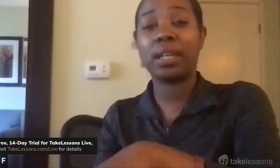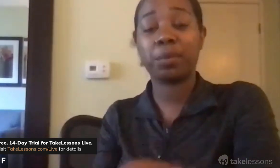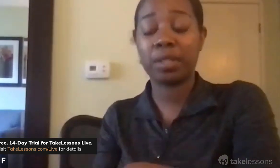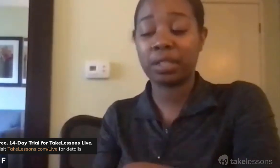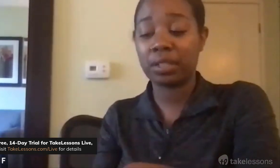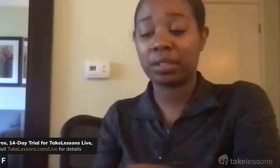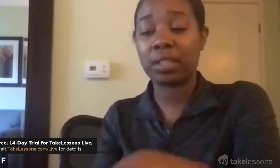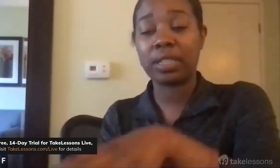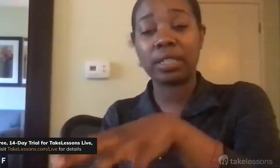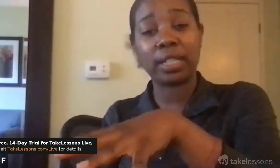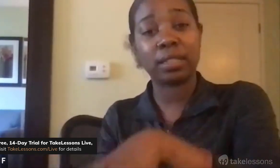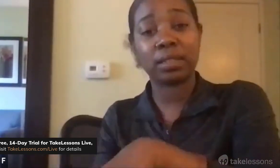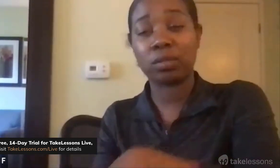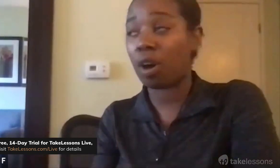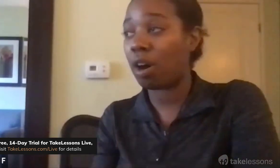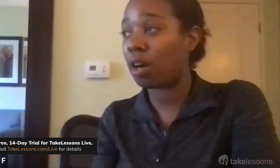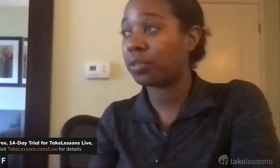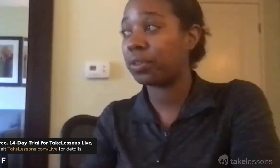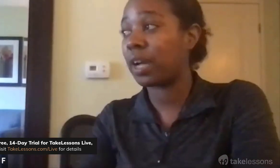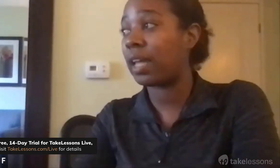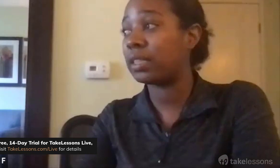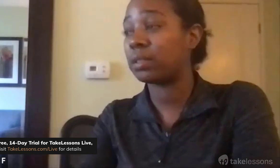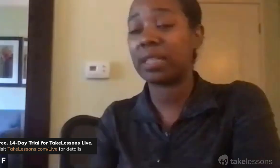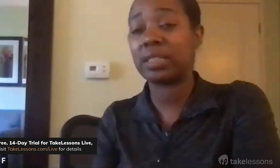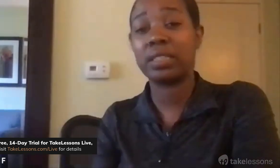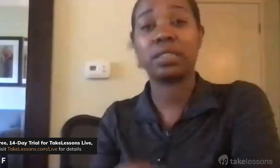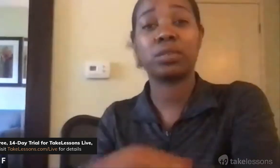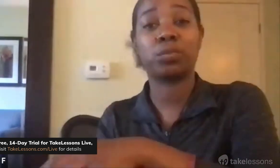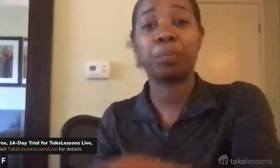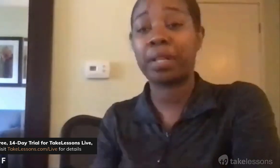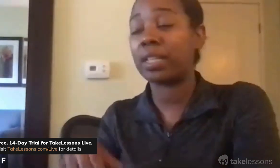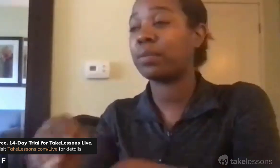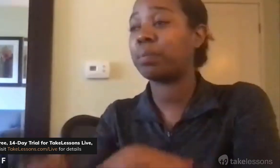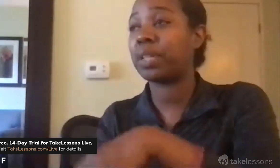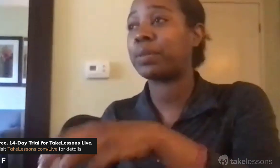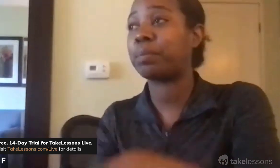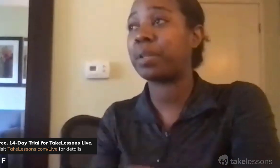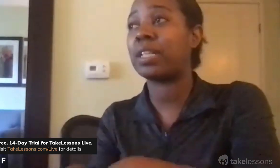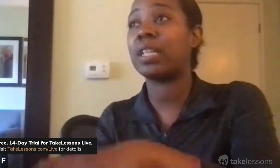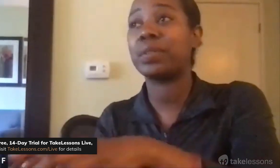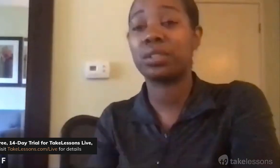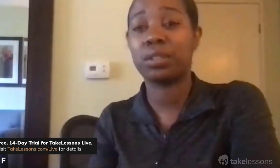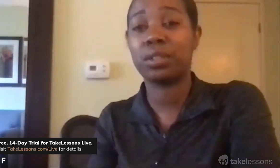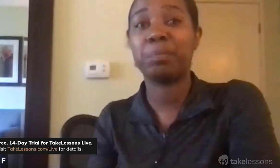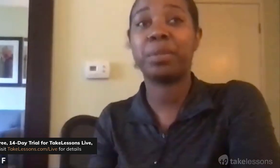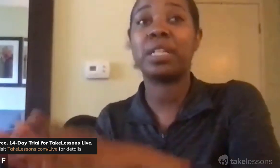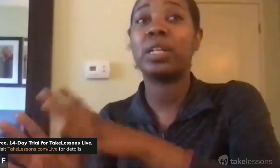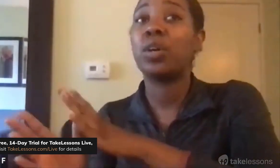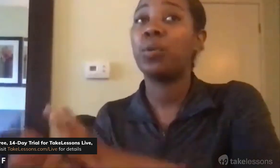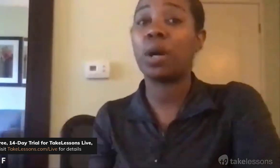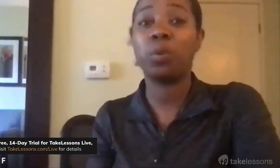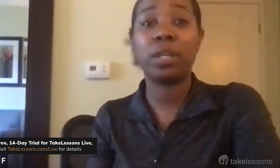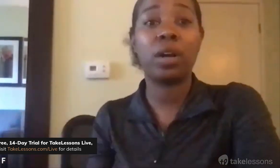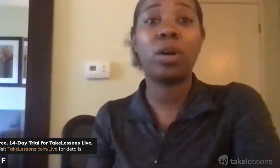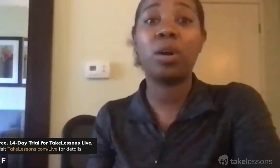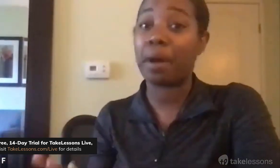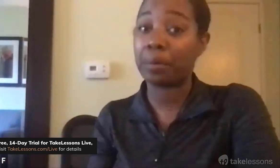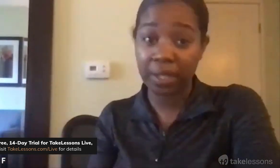get really annoying, and all through college, my teachers repeated. It was annoying, but when I went home, I